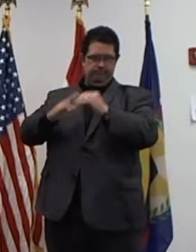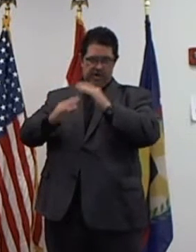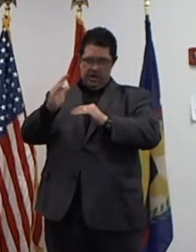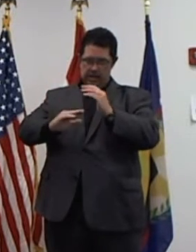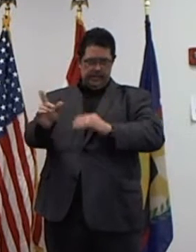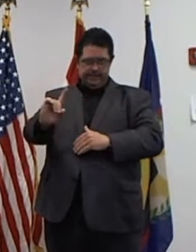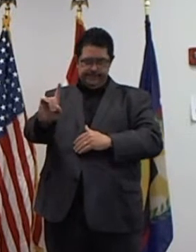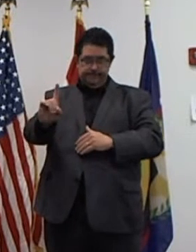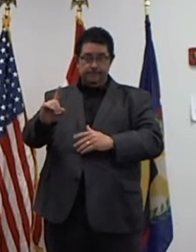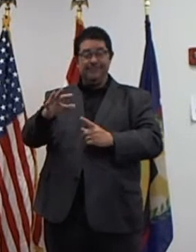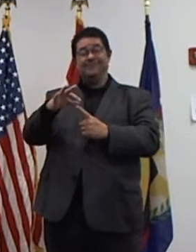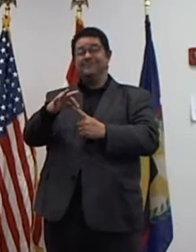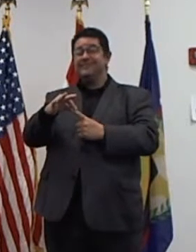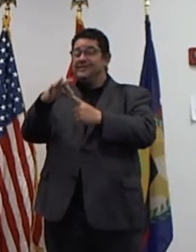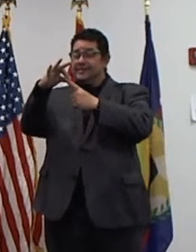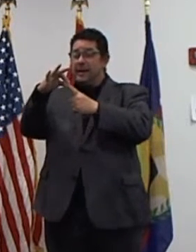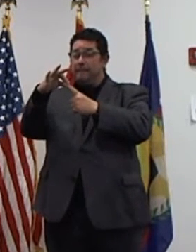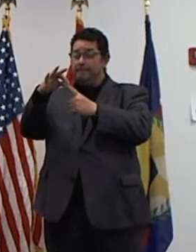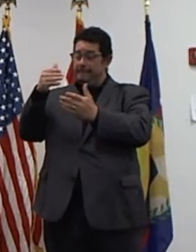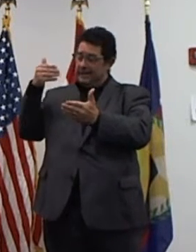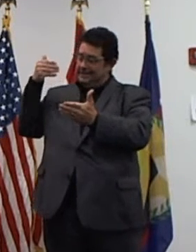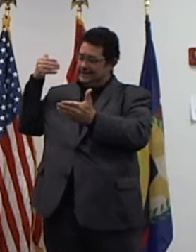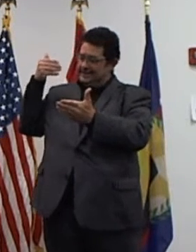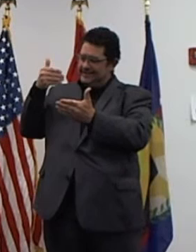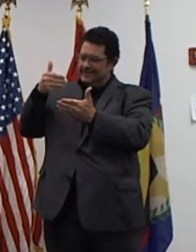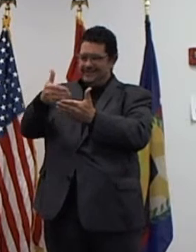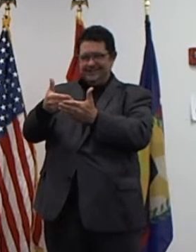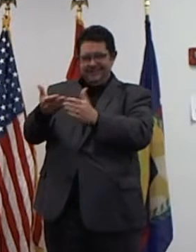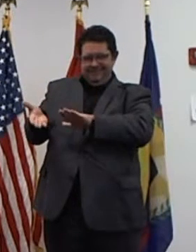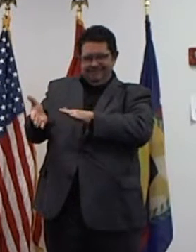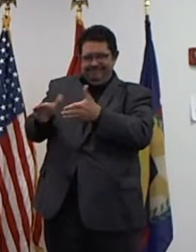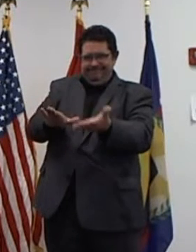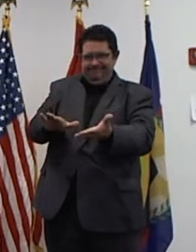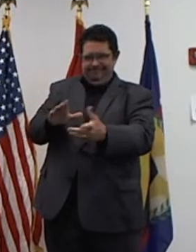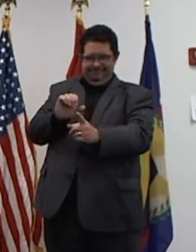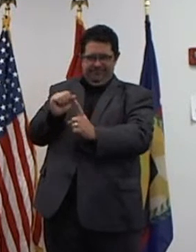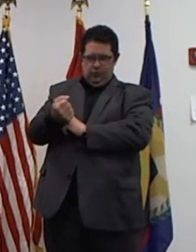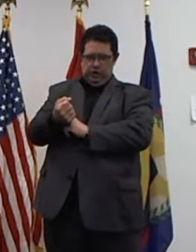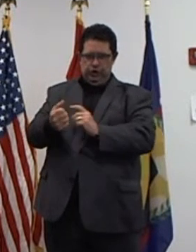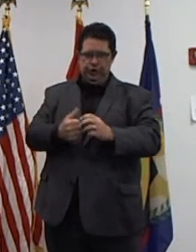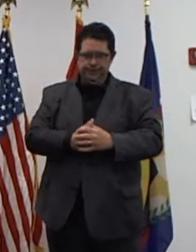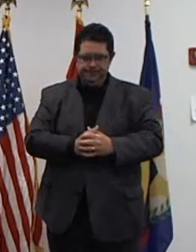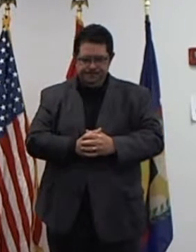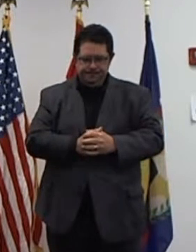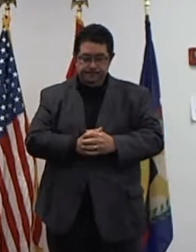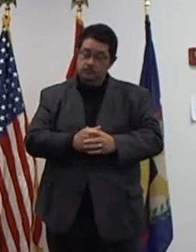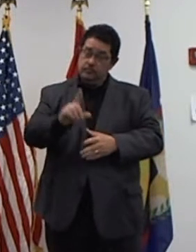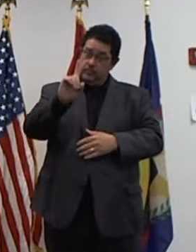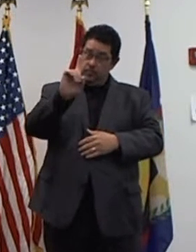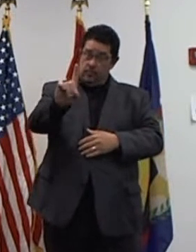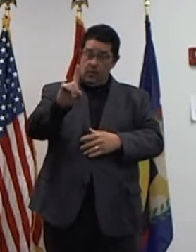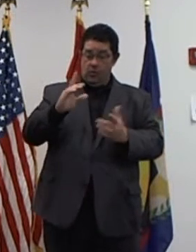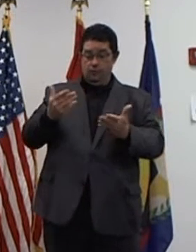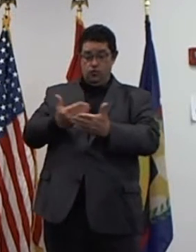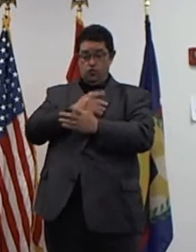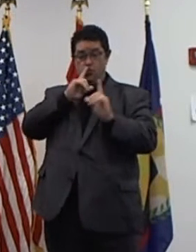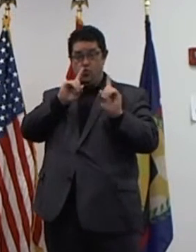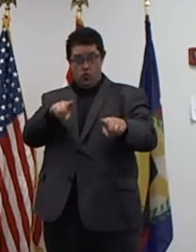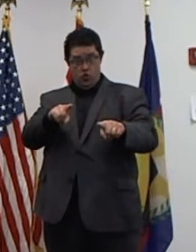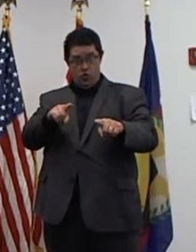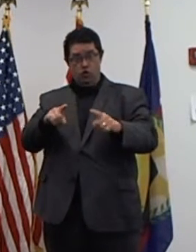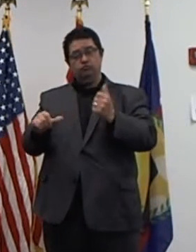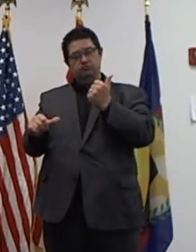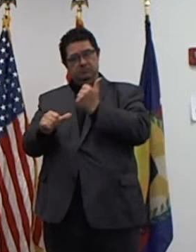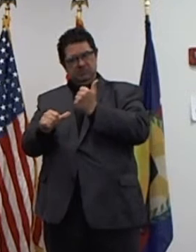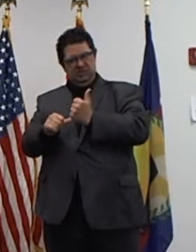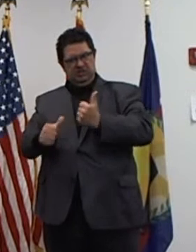buildings except for end-of-life circumstances. However, under this new order, assisted